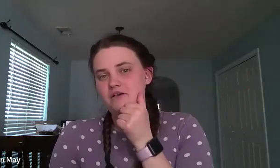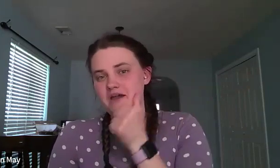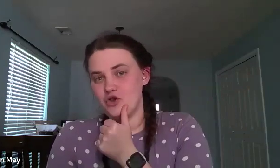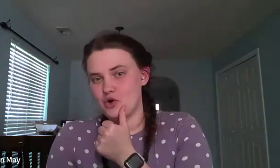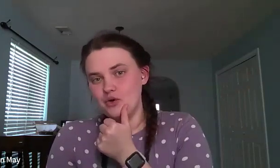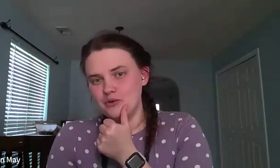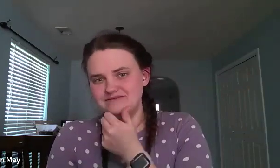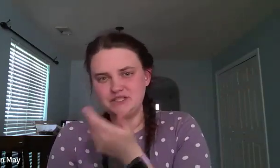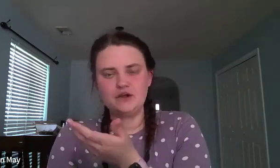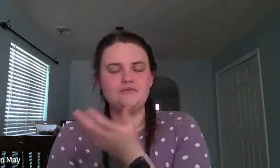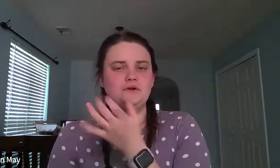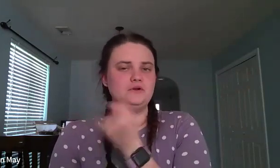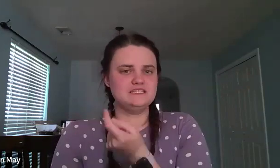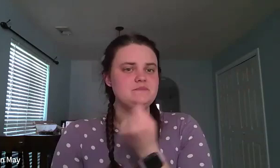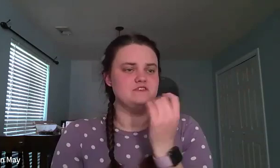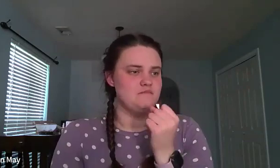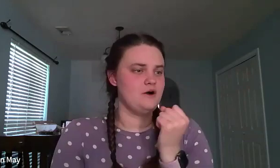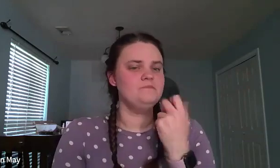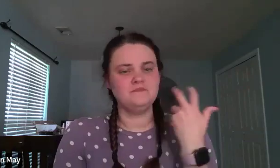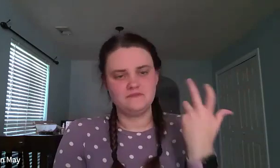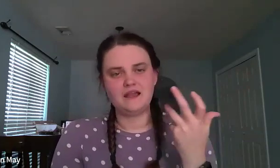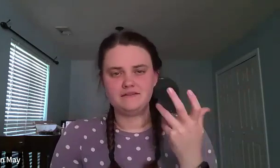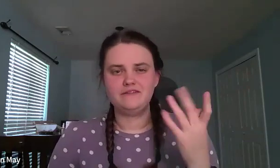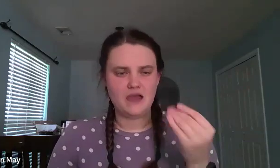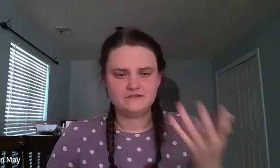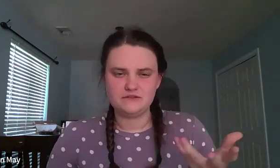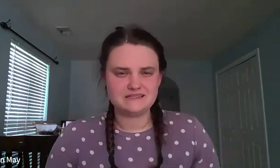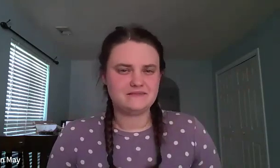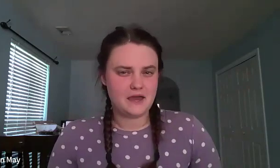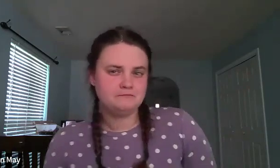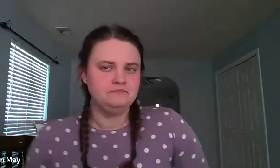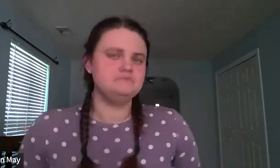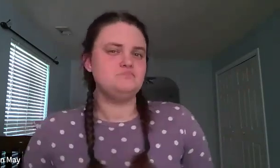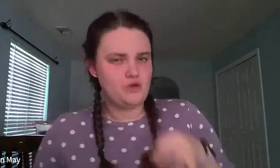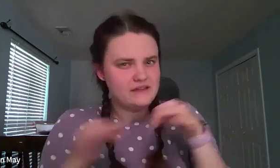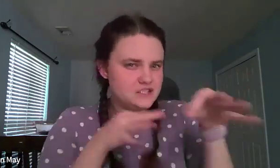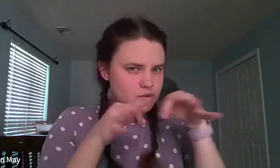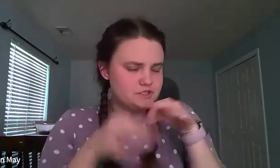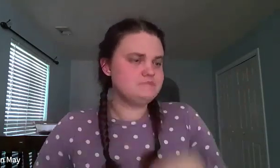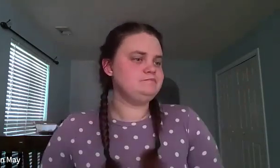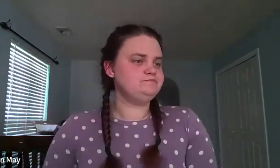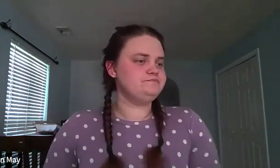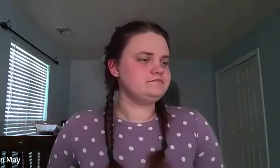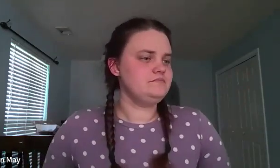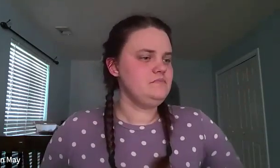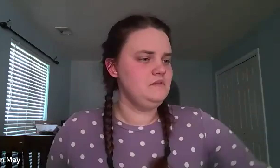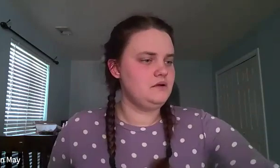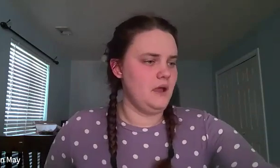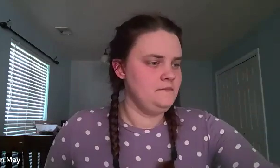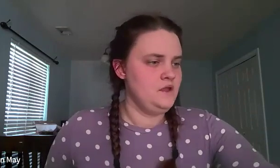add the girl, you know, for a girls team of softball, that kind of thing. They'll add a few things like that, more that description. Okay,